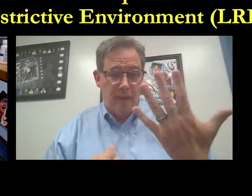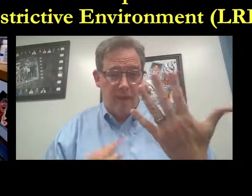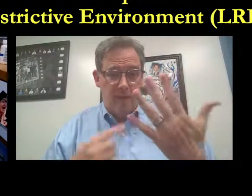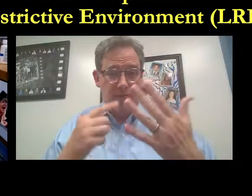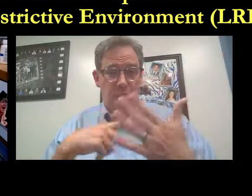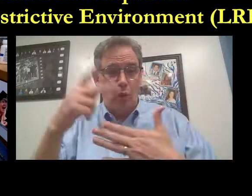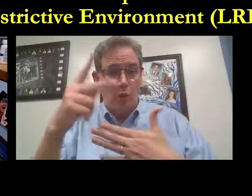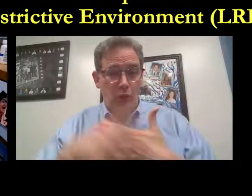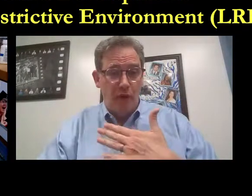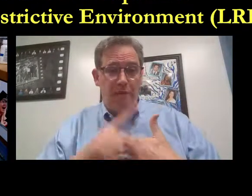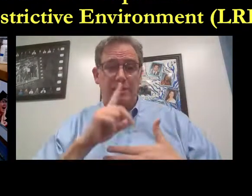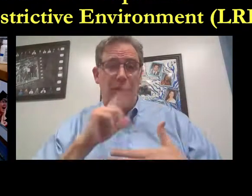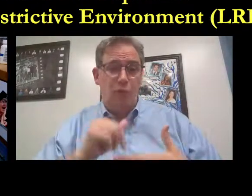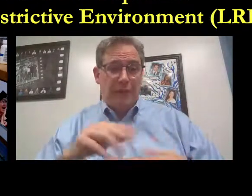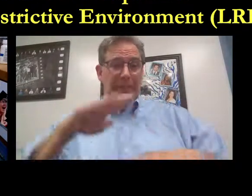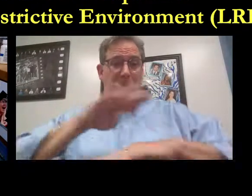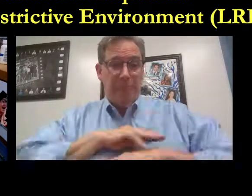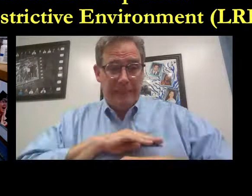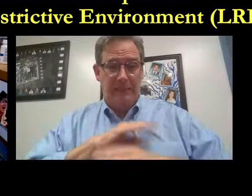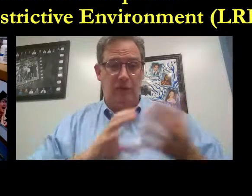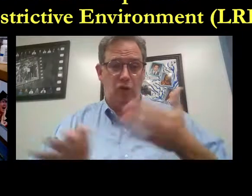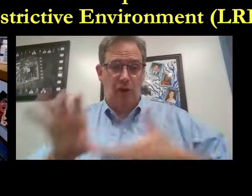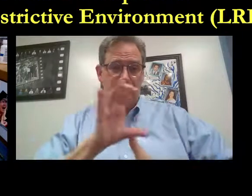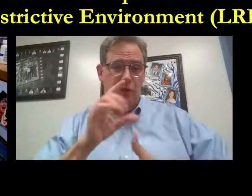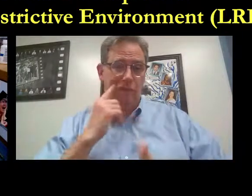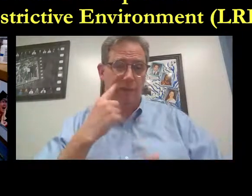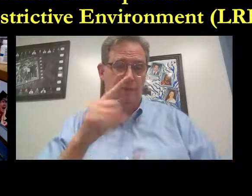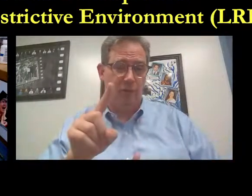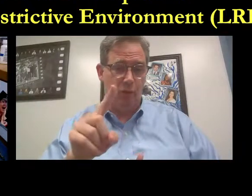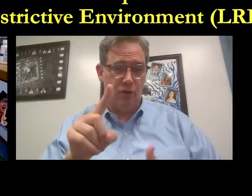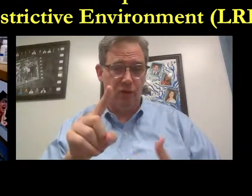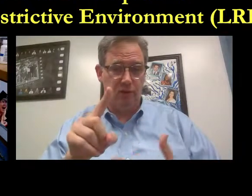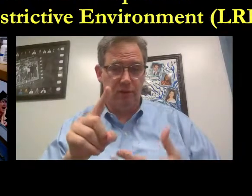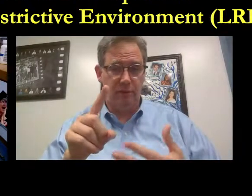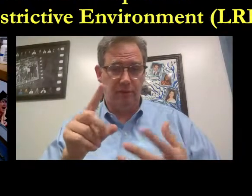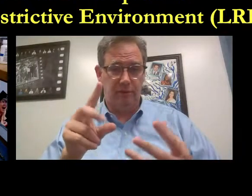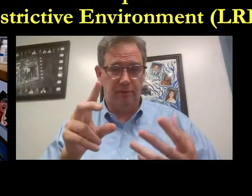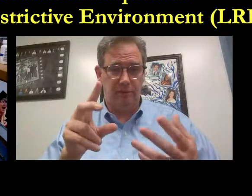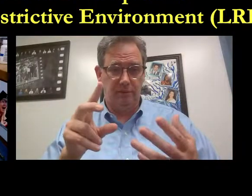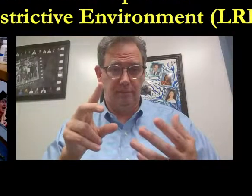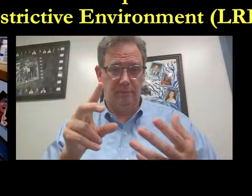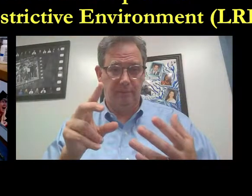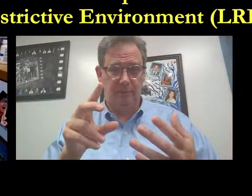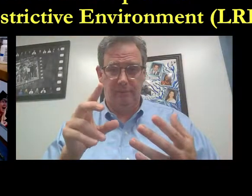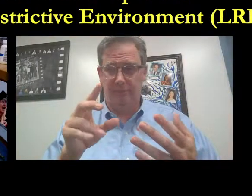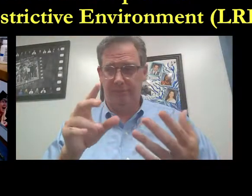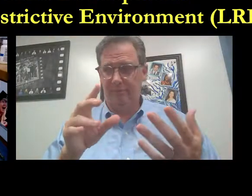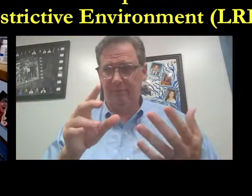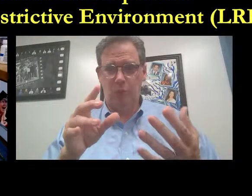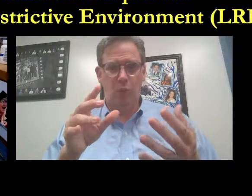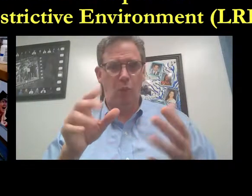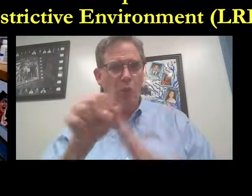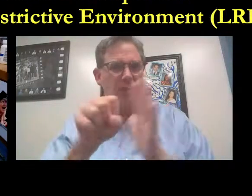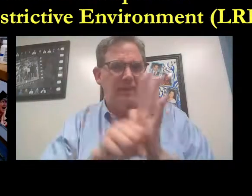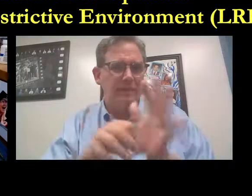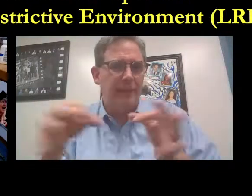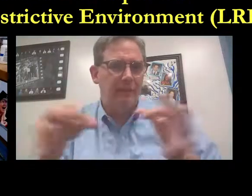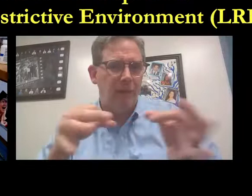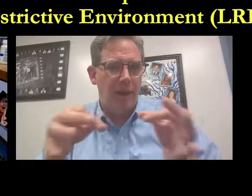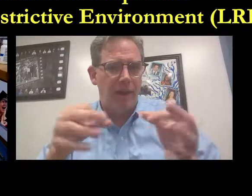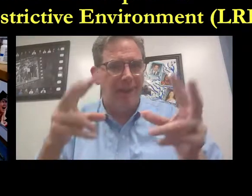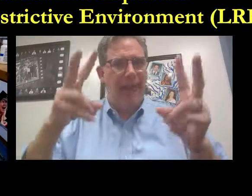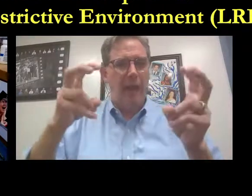And the state of California is only there's only one of 5 programs that meet